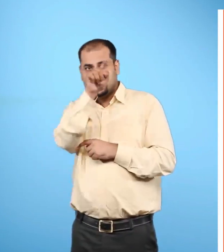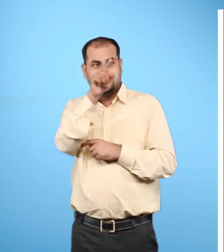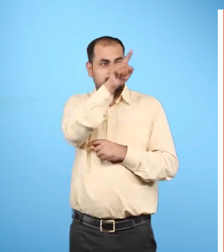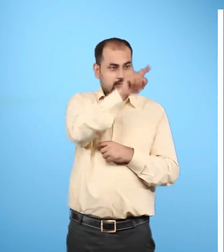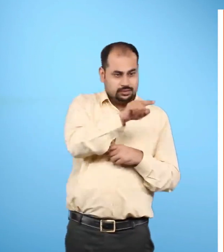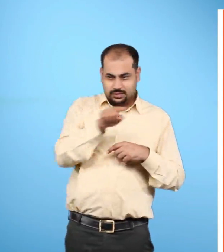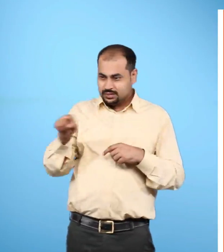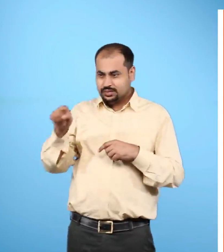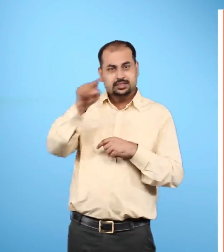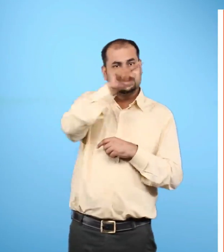equal triangles.